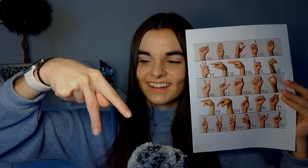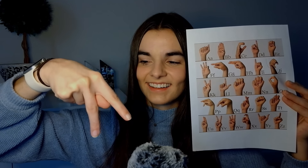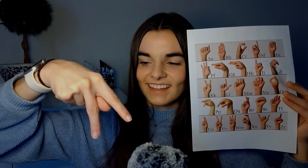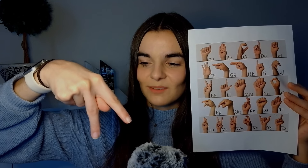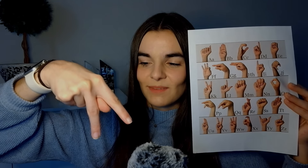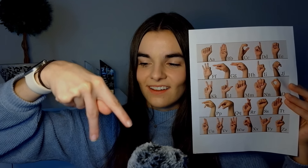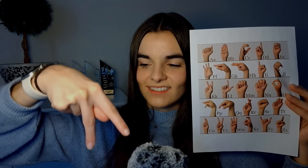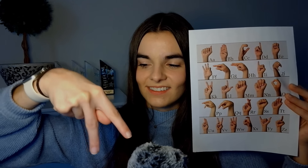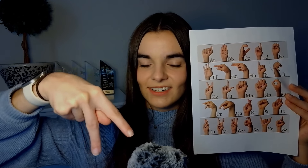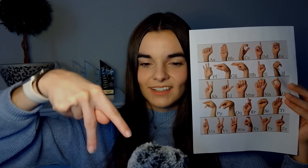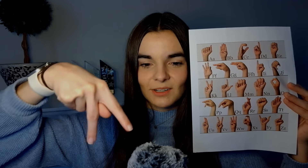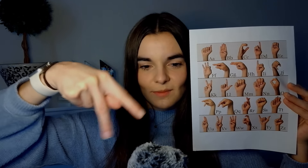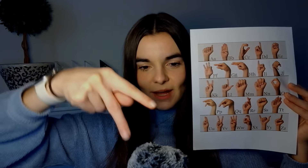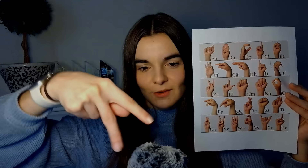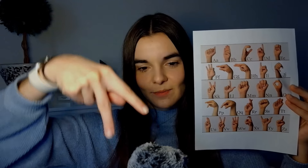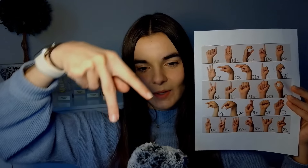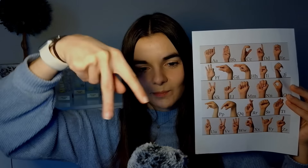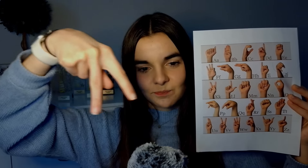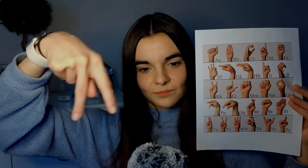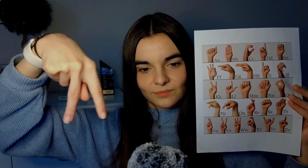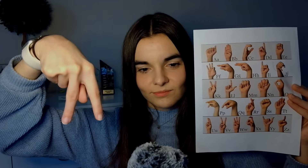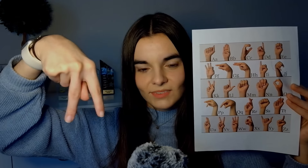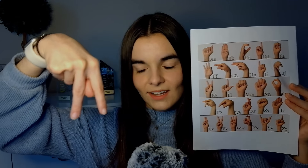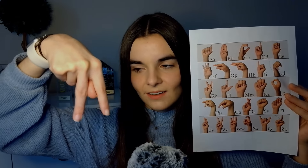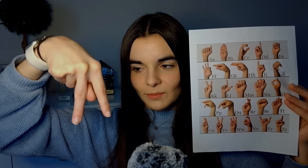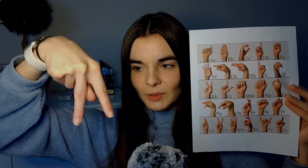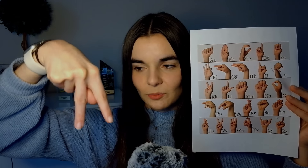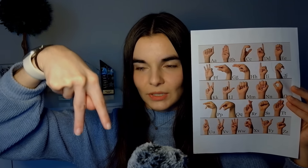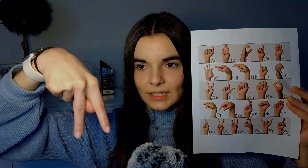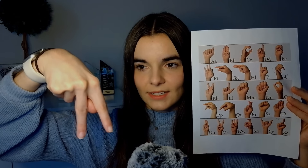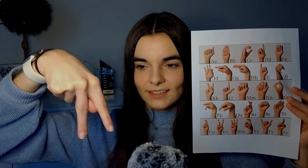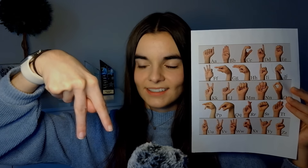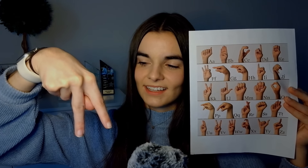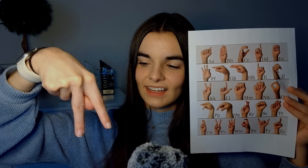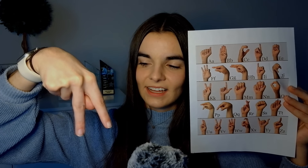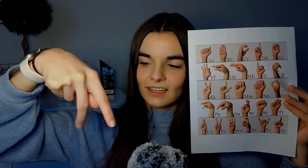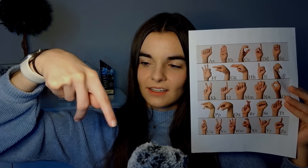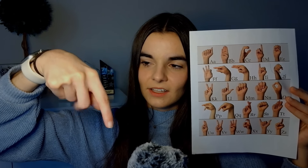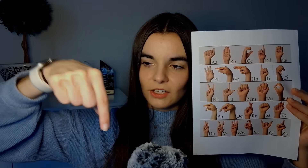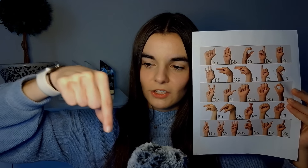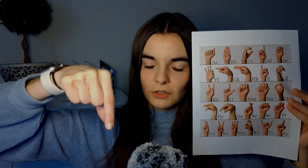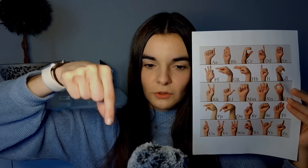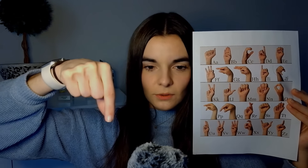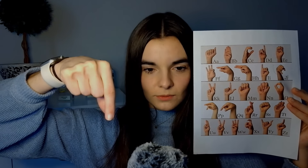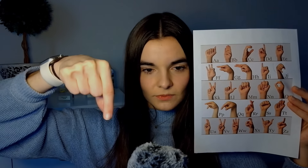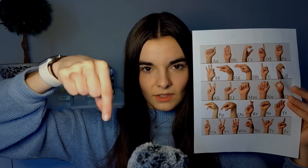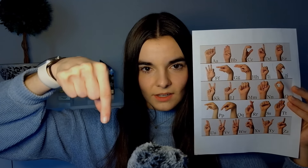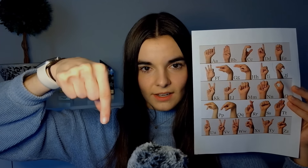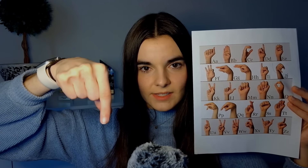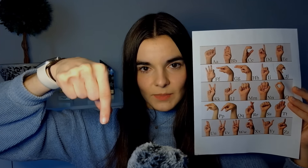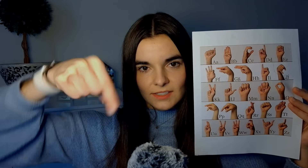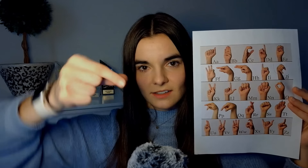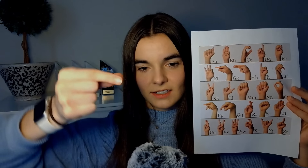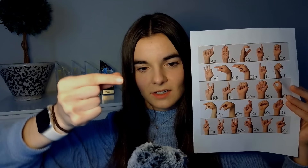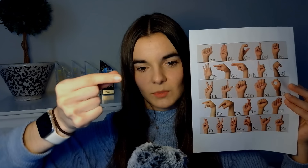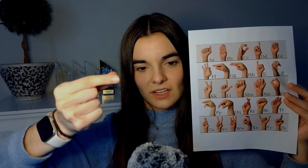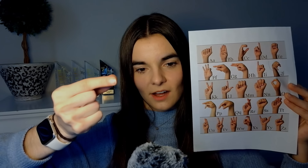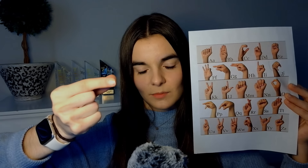like a man trying to go to the bathroom, but P. Q is basically going to be an upside